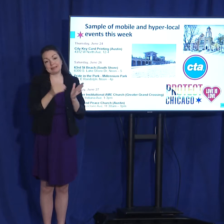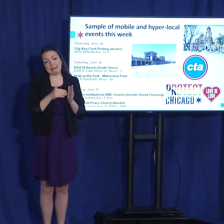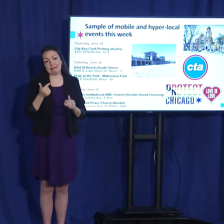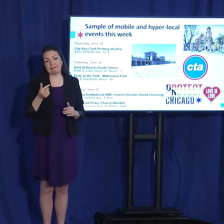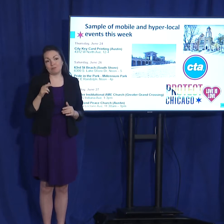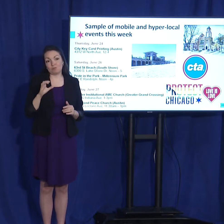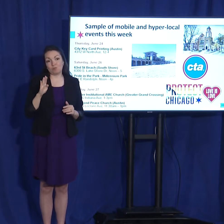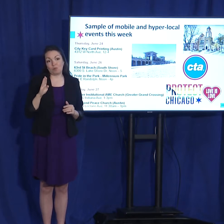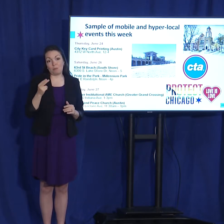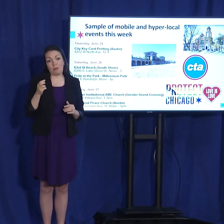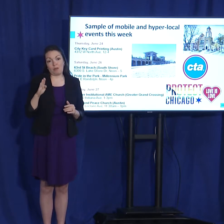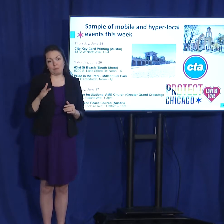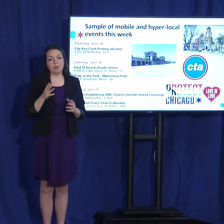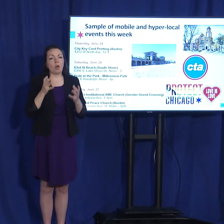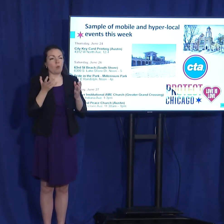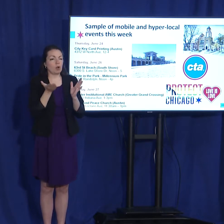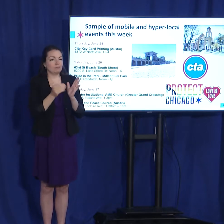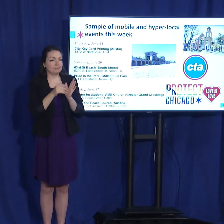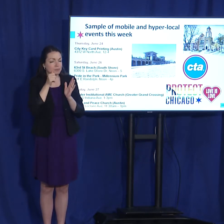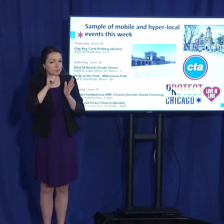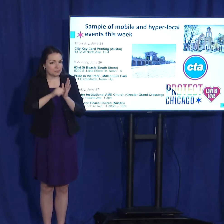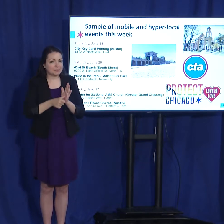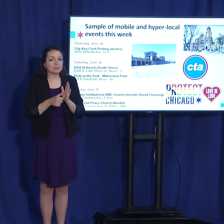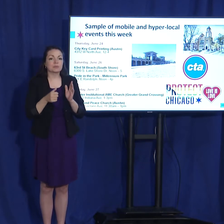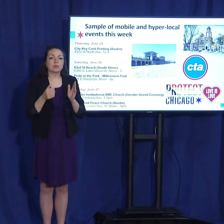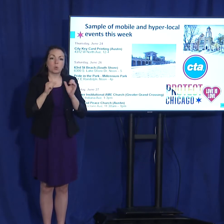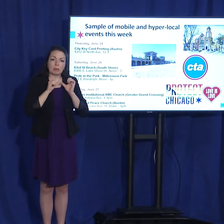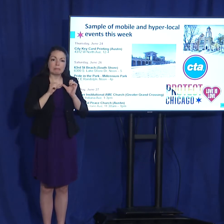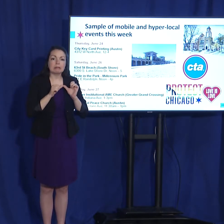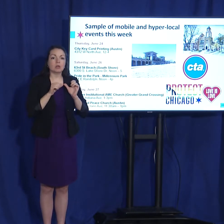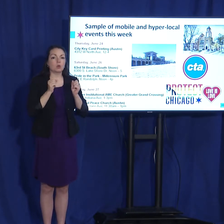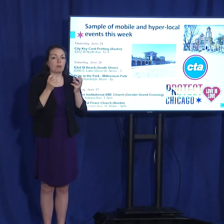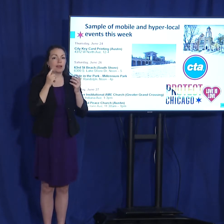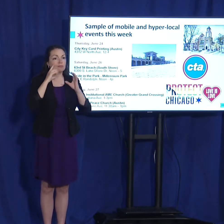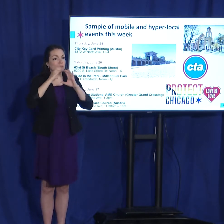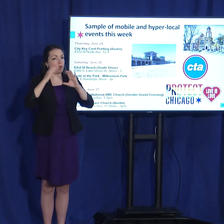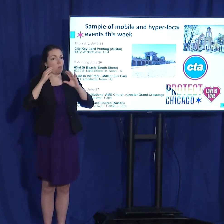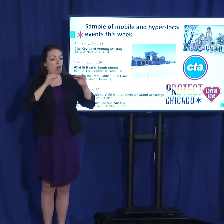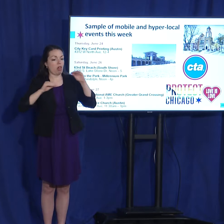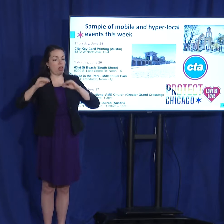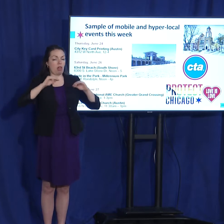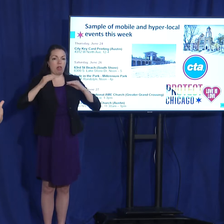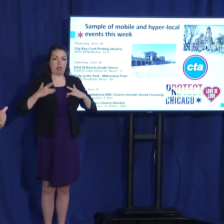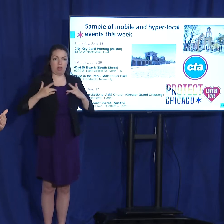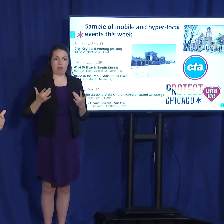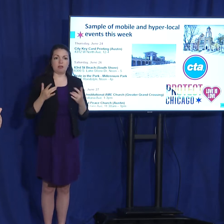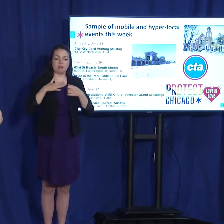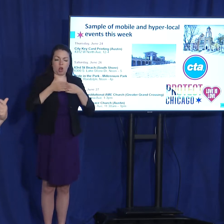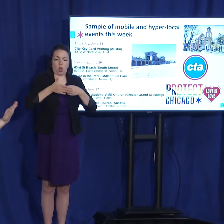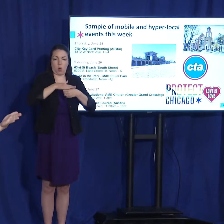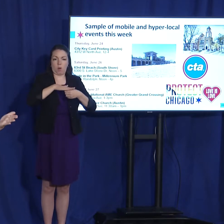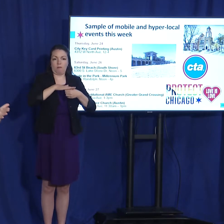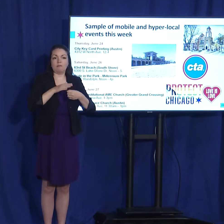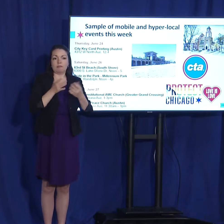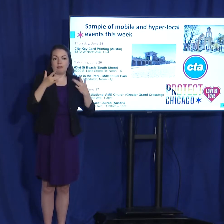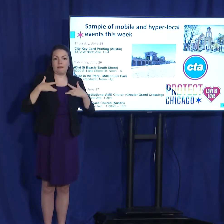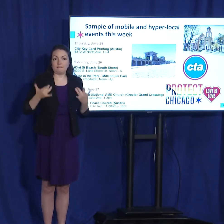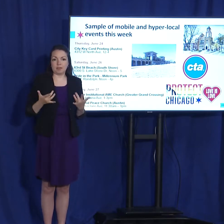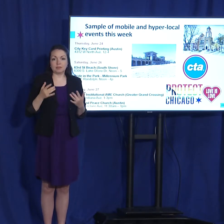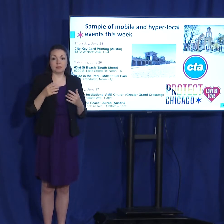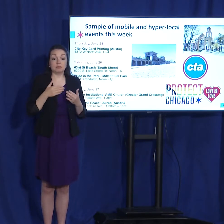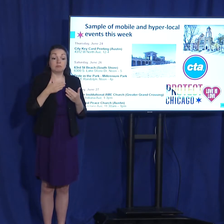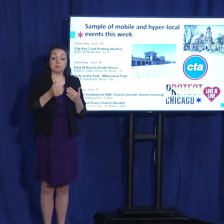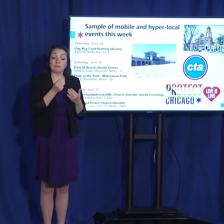lot of mobile and hyperlocal events. And what you're going to be hearing is that over these next few weeks, we are going to